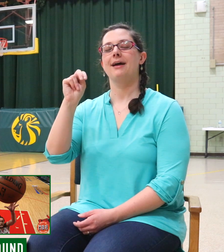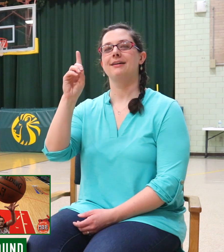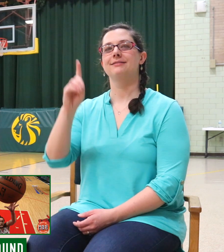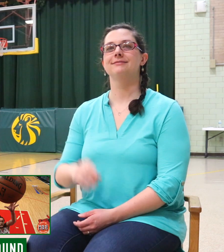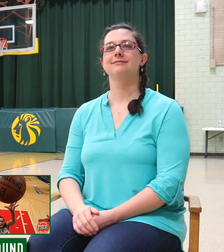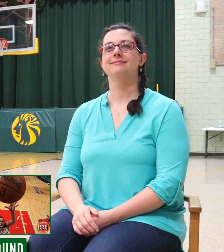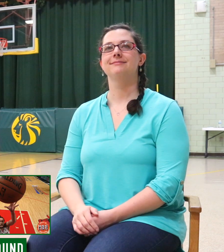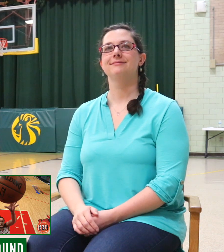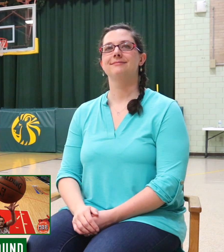Rebound.